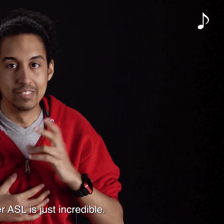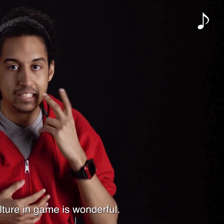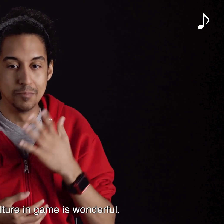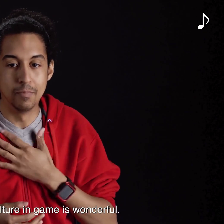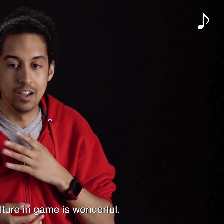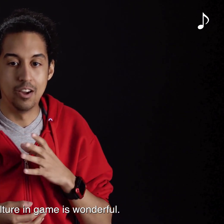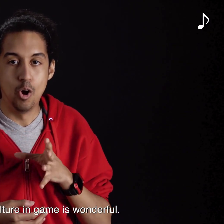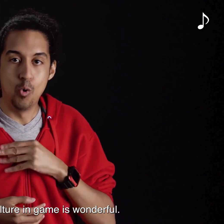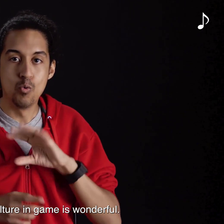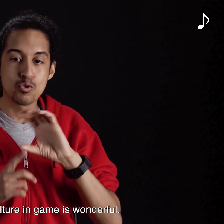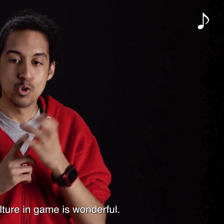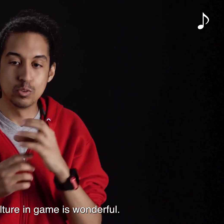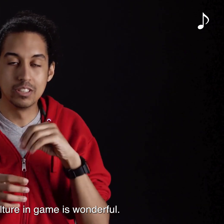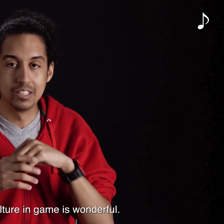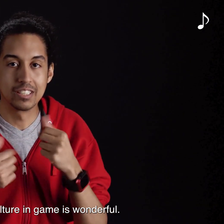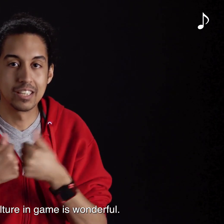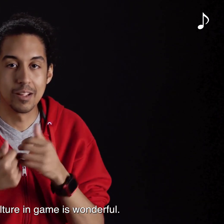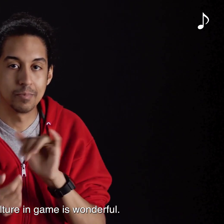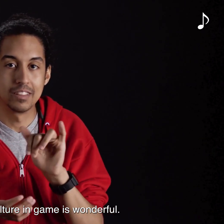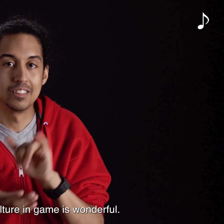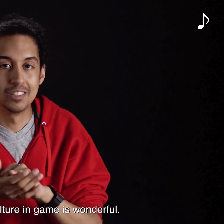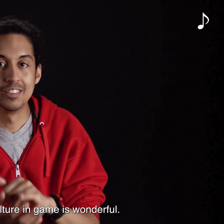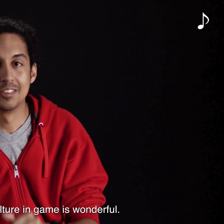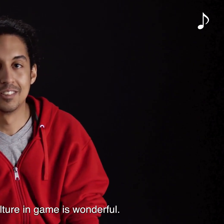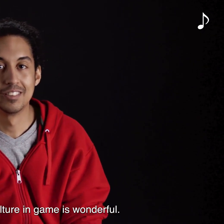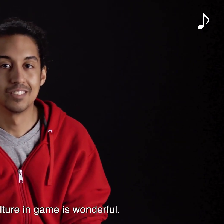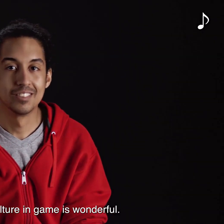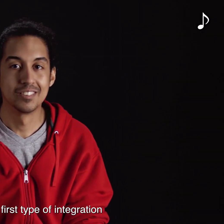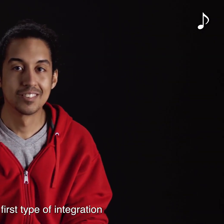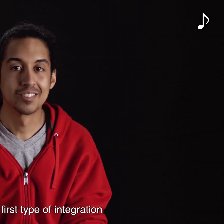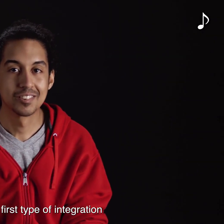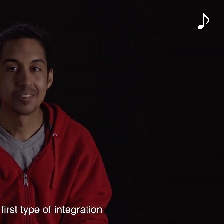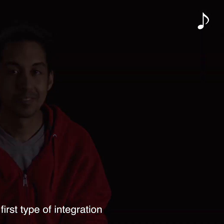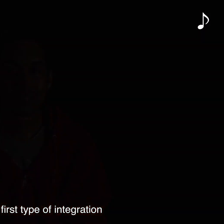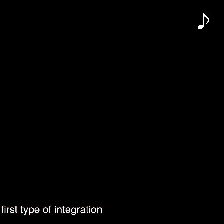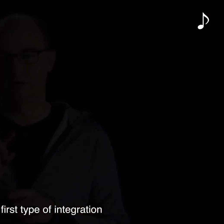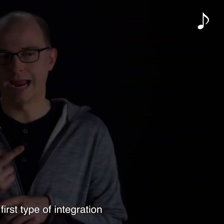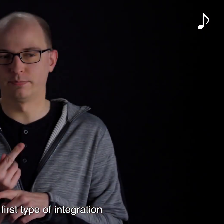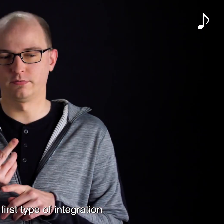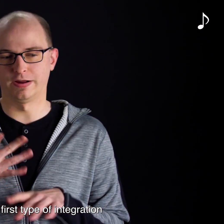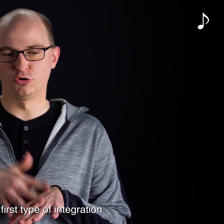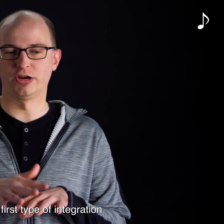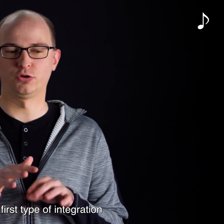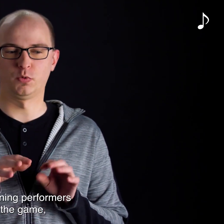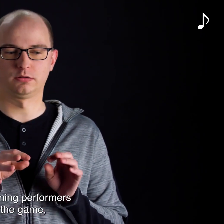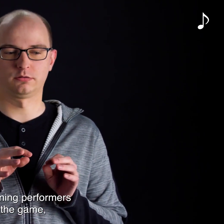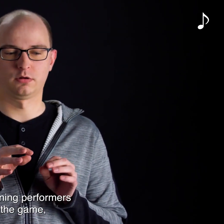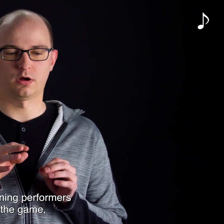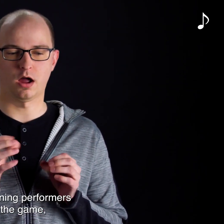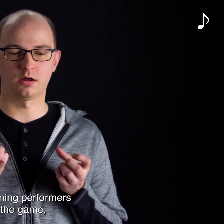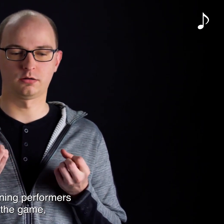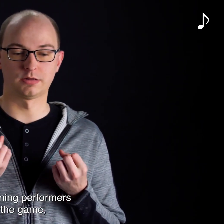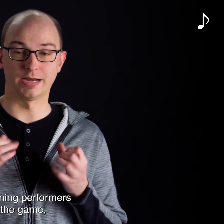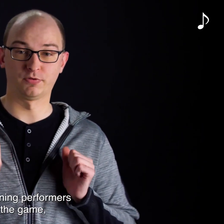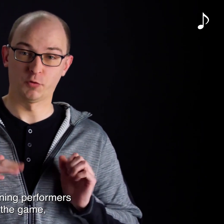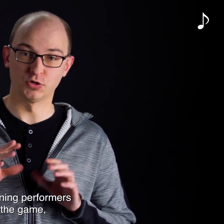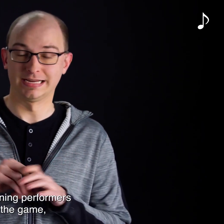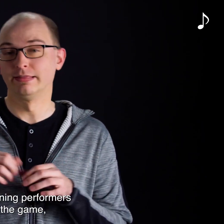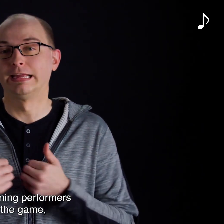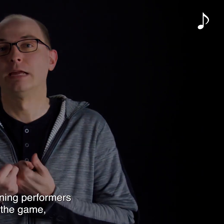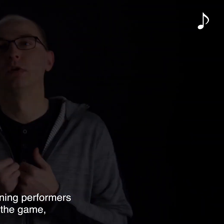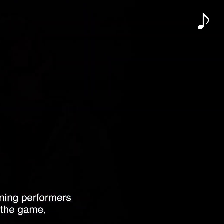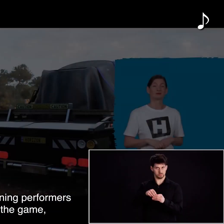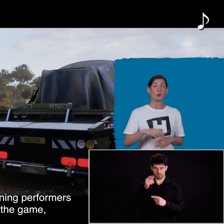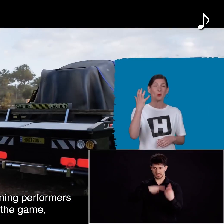was the first type of integration with signed